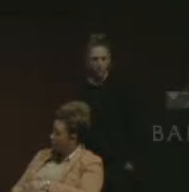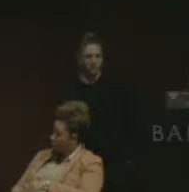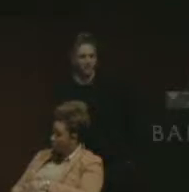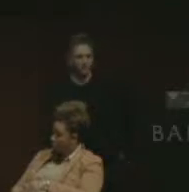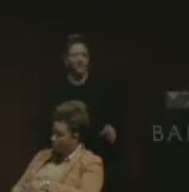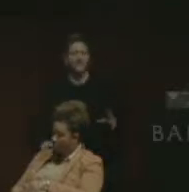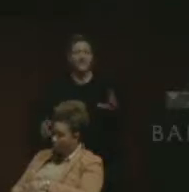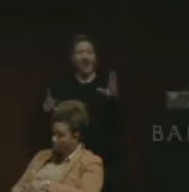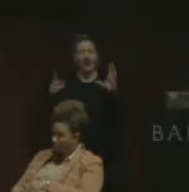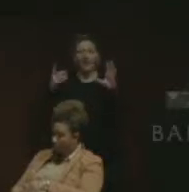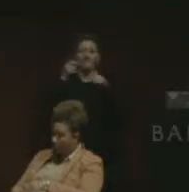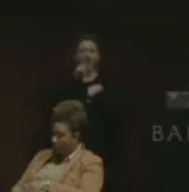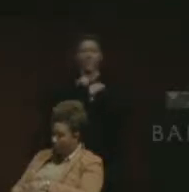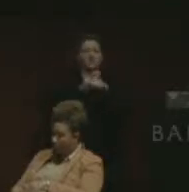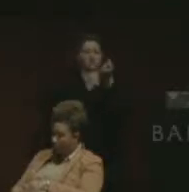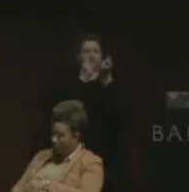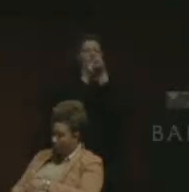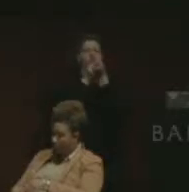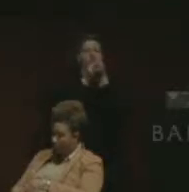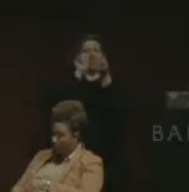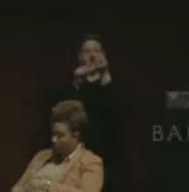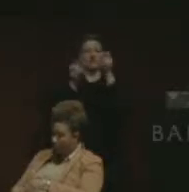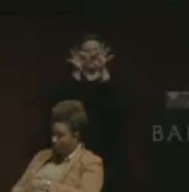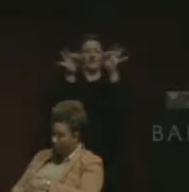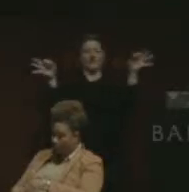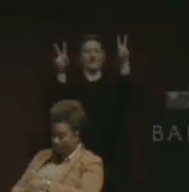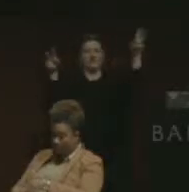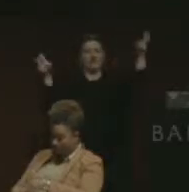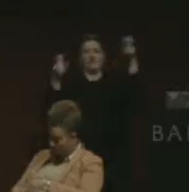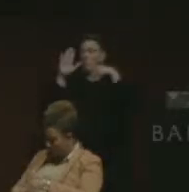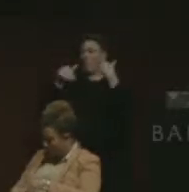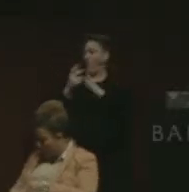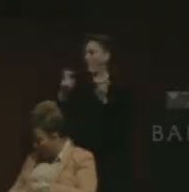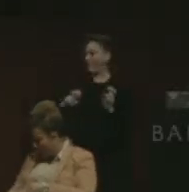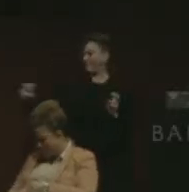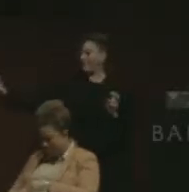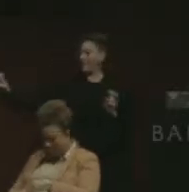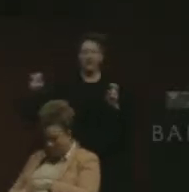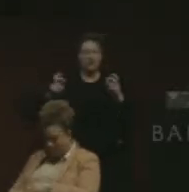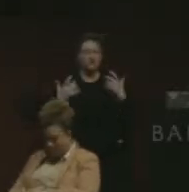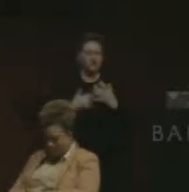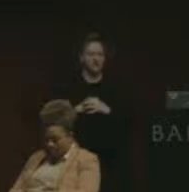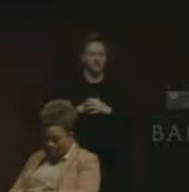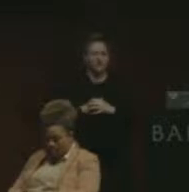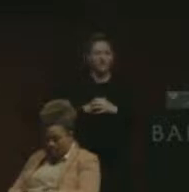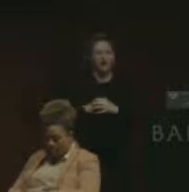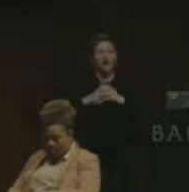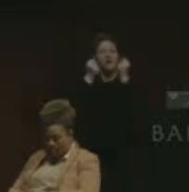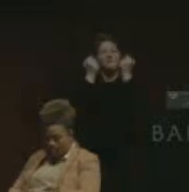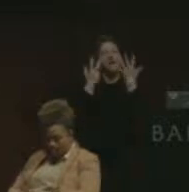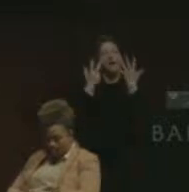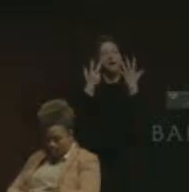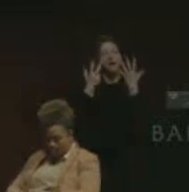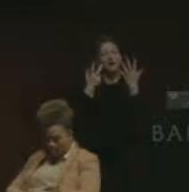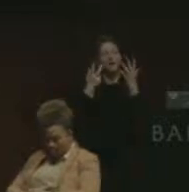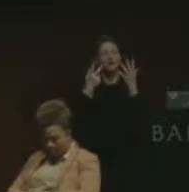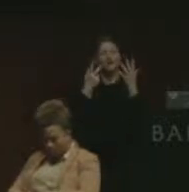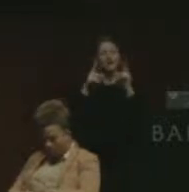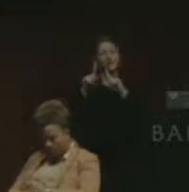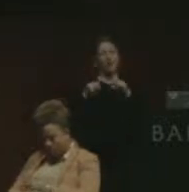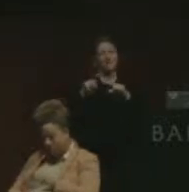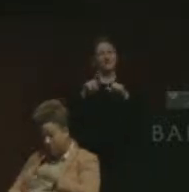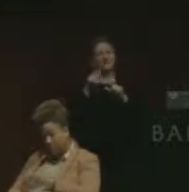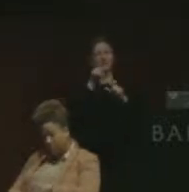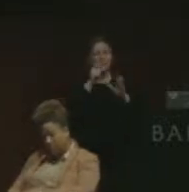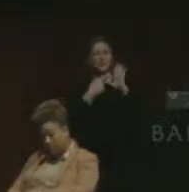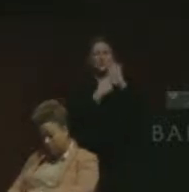We echo Bishop Yu's statements today across our panels, of course. Many questions about representation. Who speaks